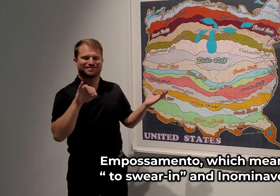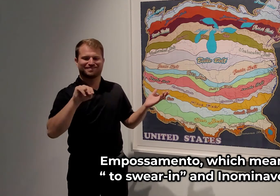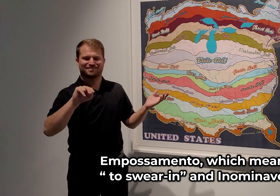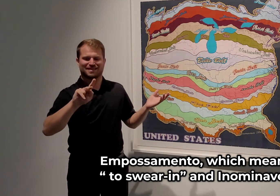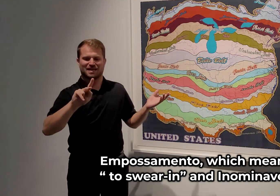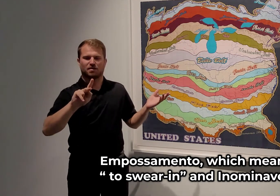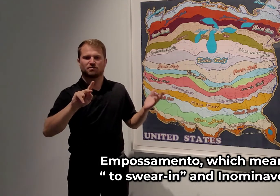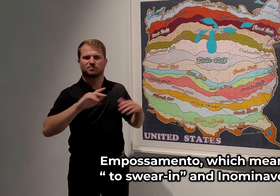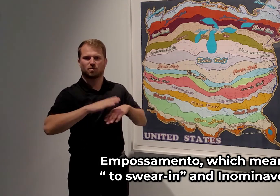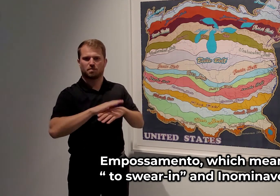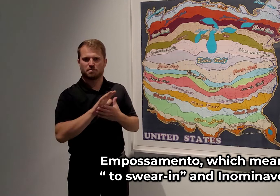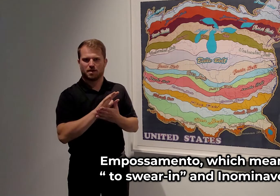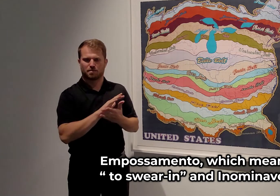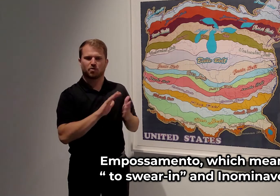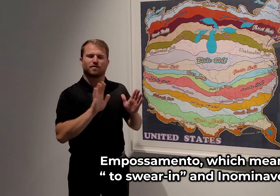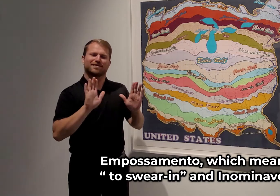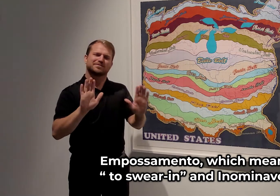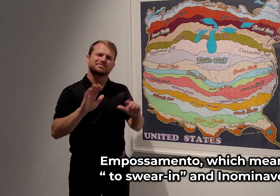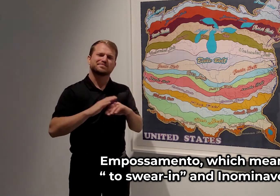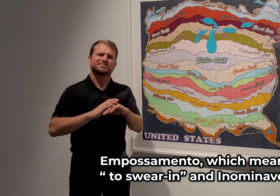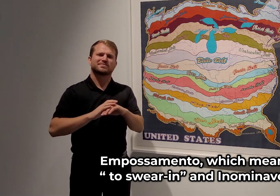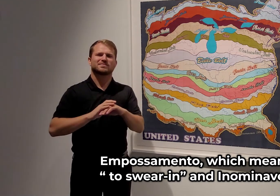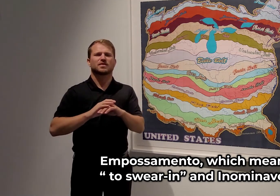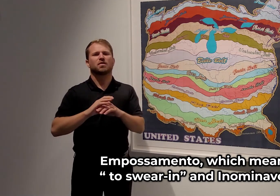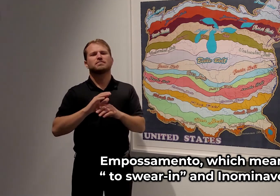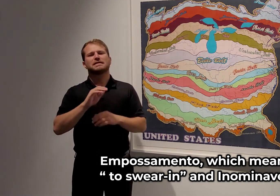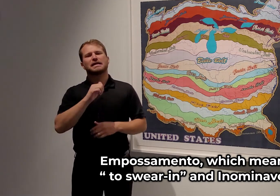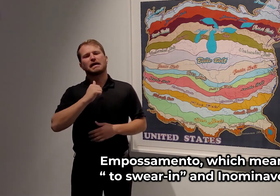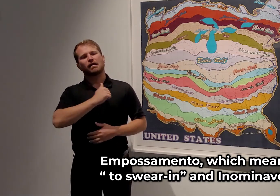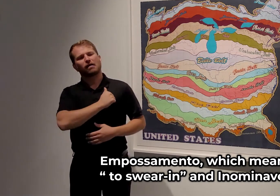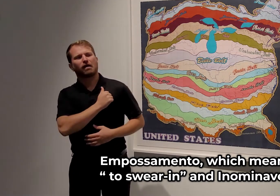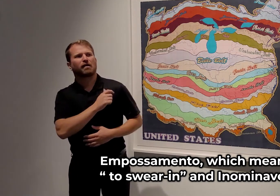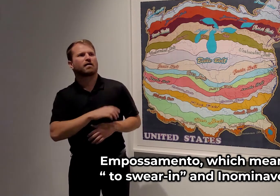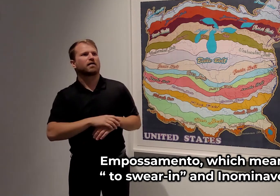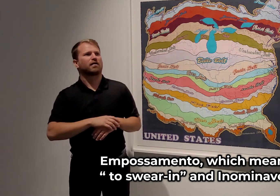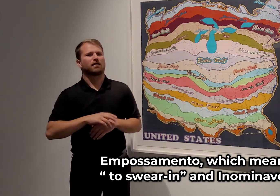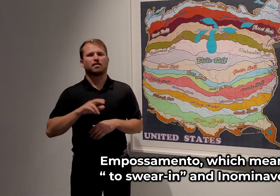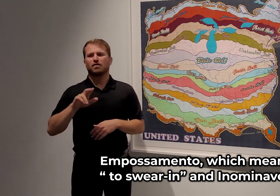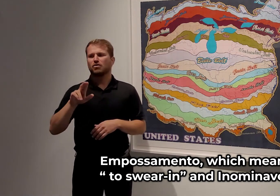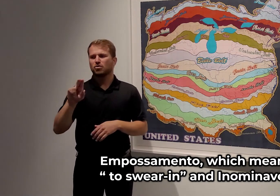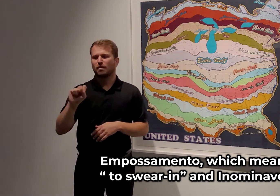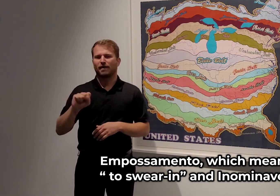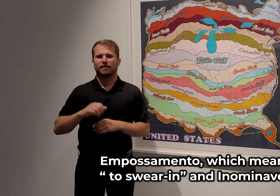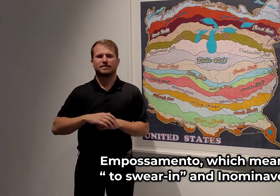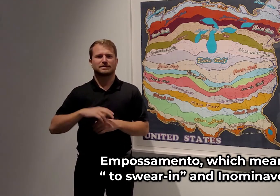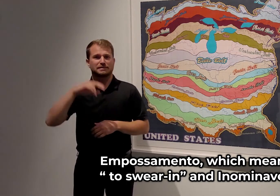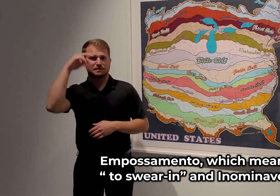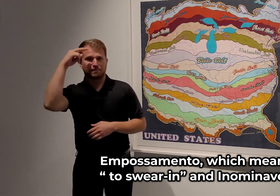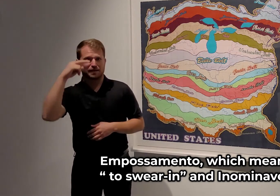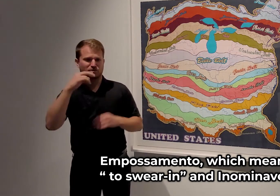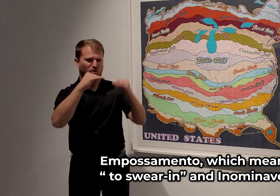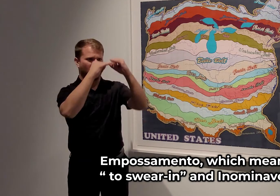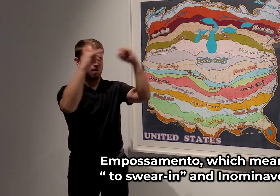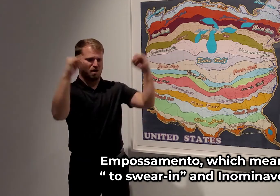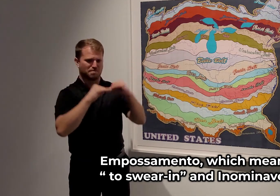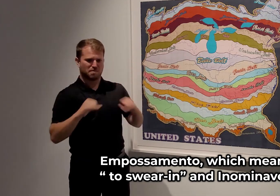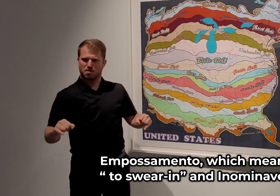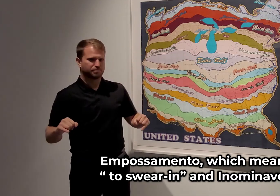Instead of seeing boundary lines for Canada, the States, and Mexico, we see the continent broken